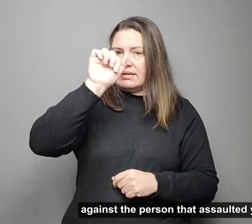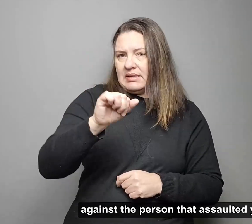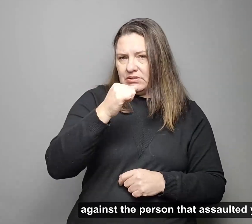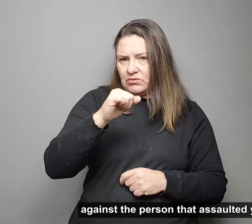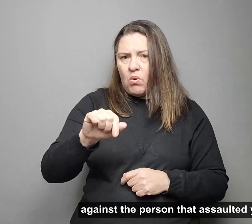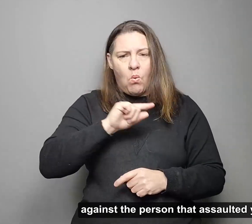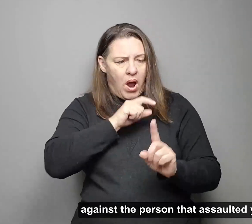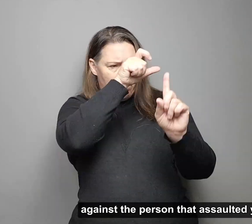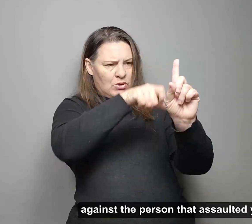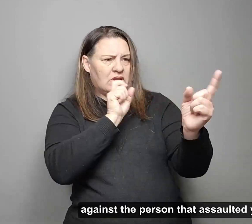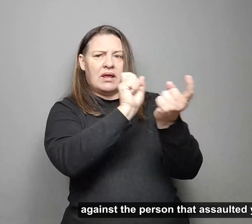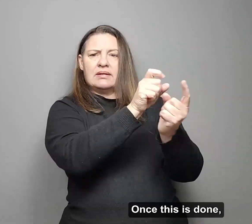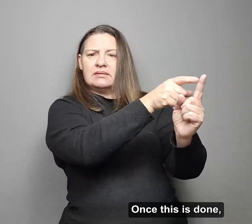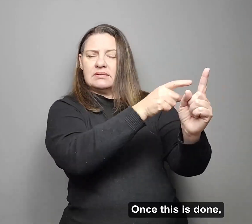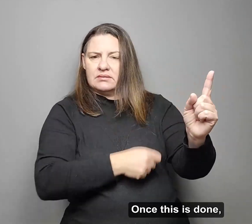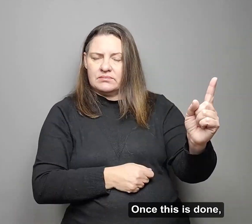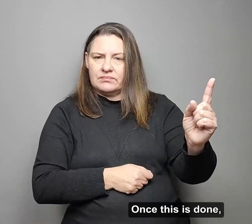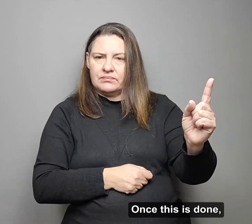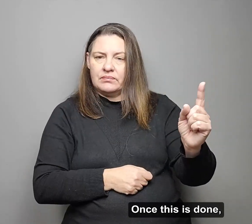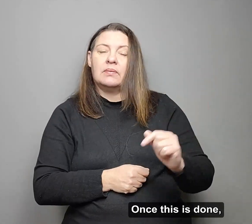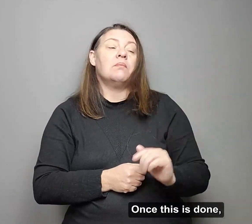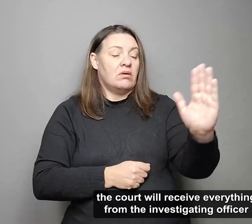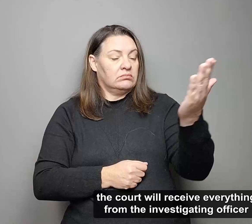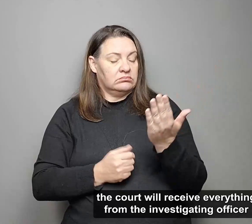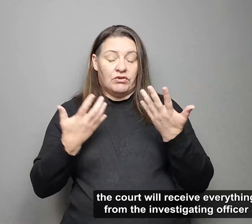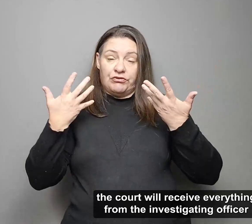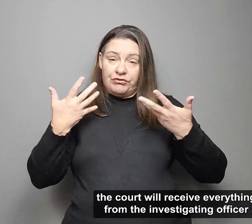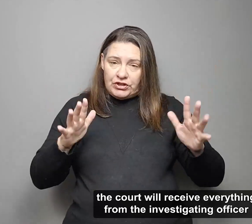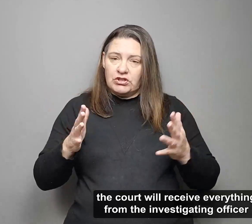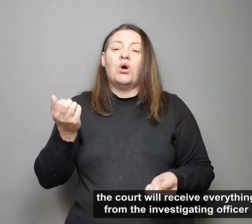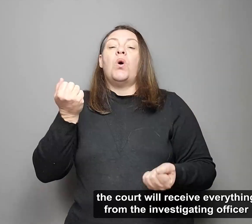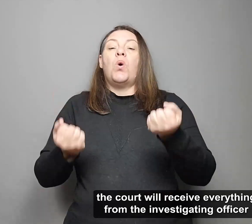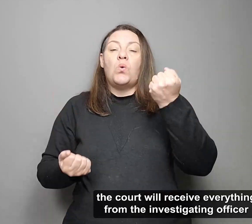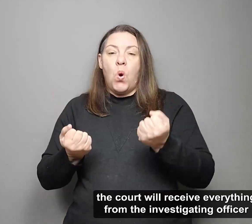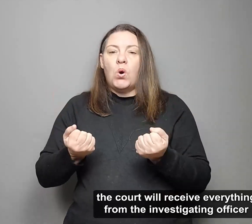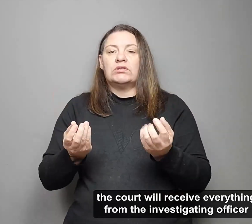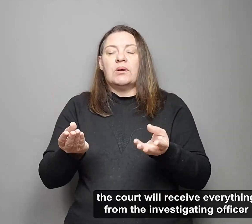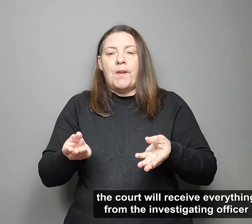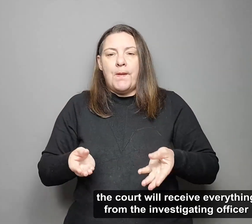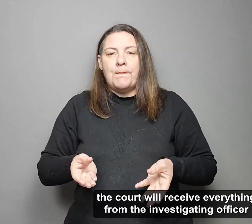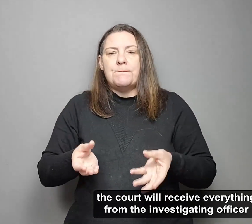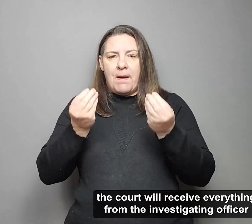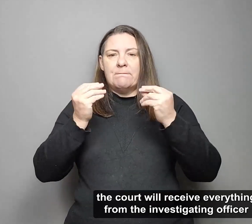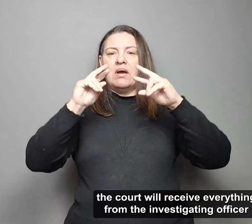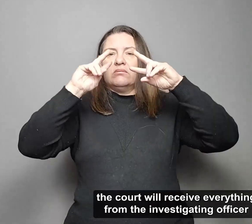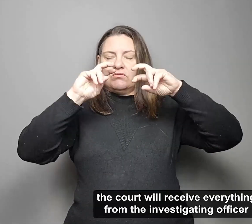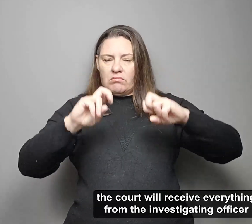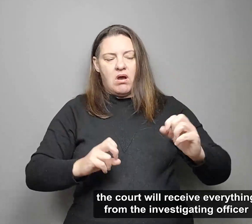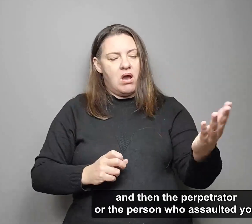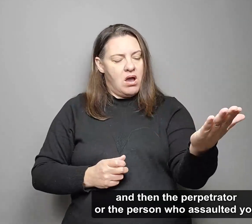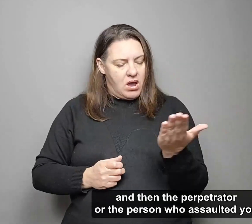that assaulted you. Once this is done, the court will receive everything from the investigating